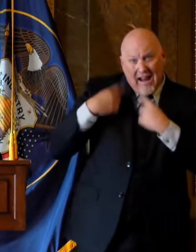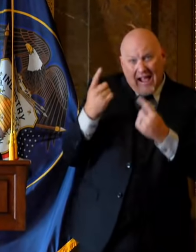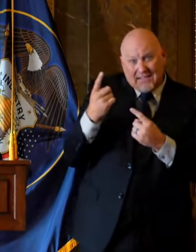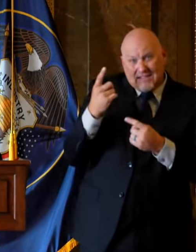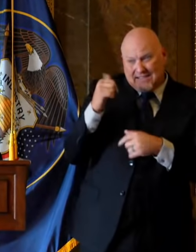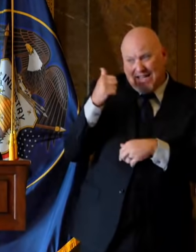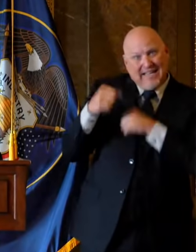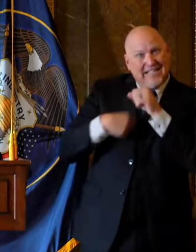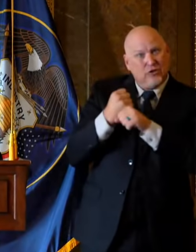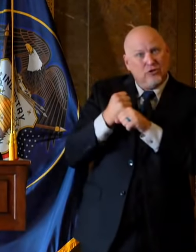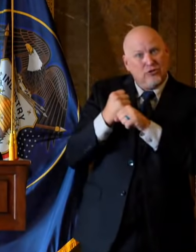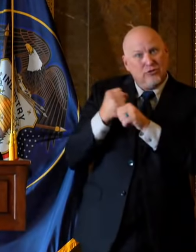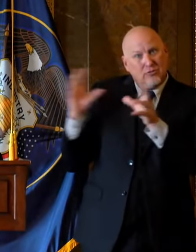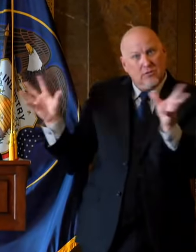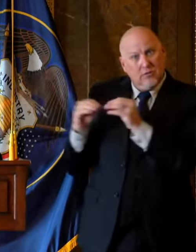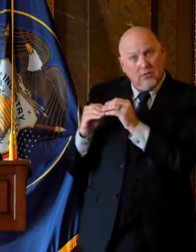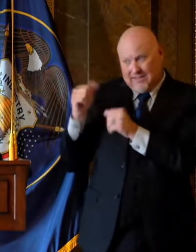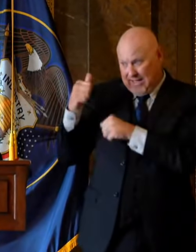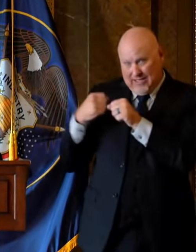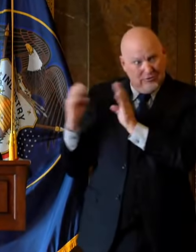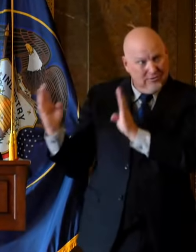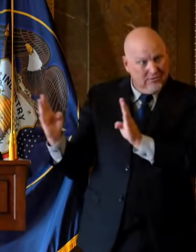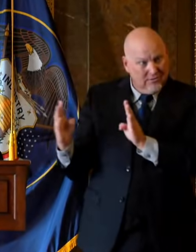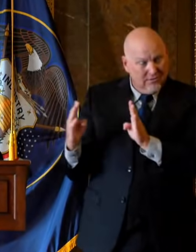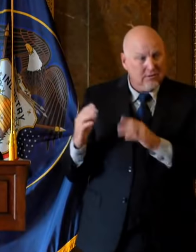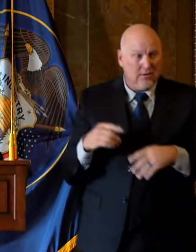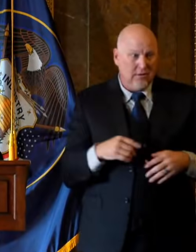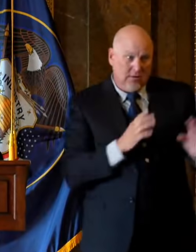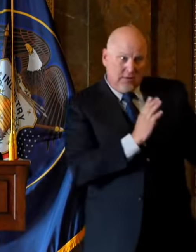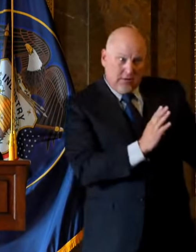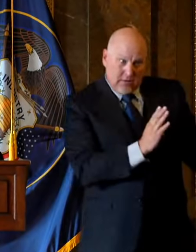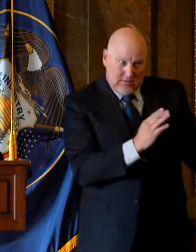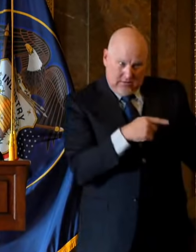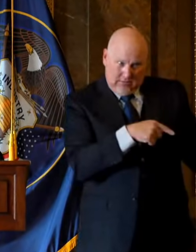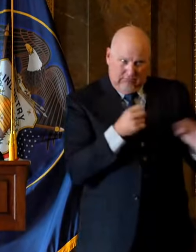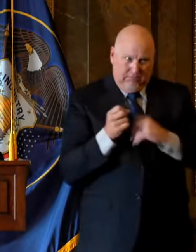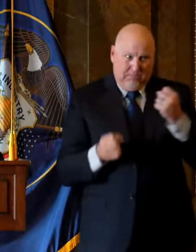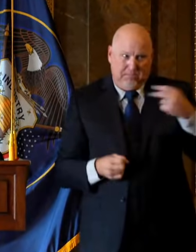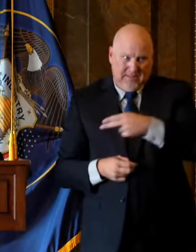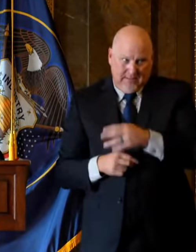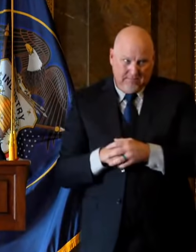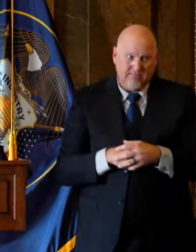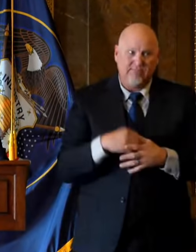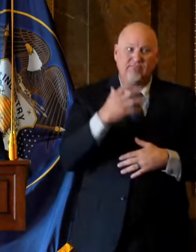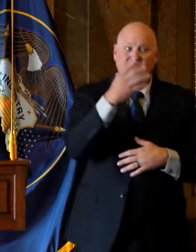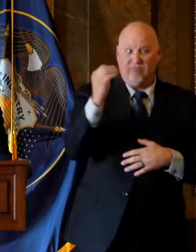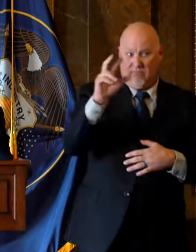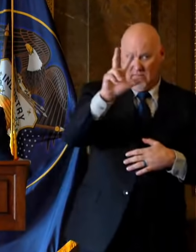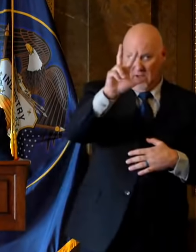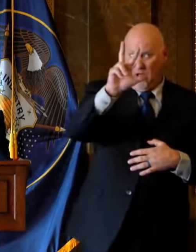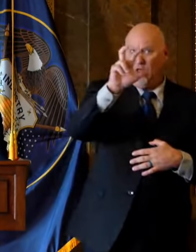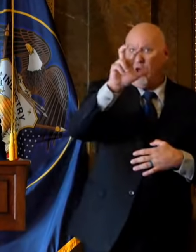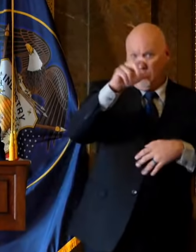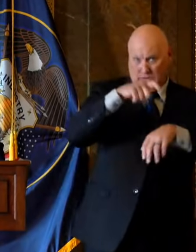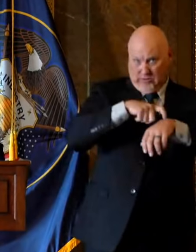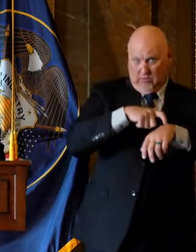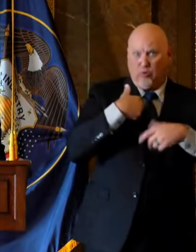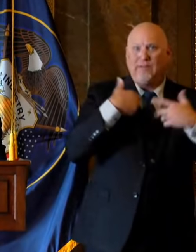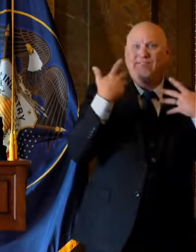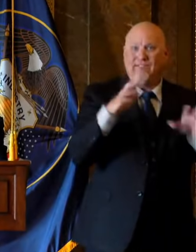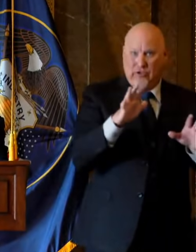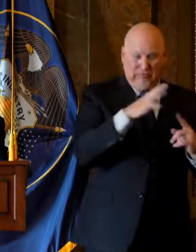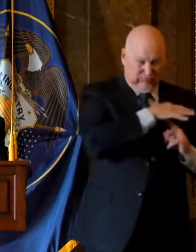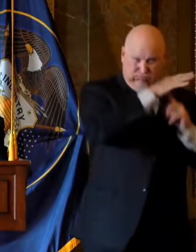though. It's good for them to get a bed, but yet an extra ambulance ride or helicopter ride increases